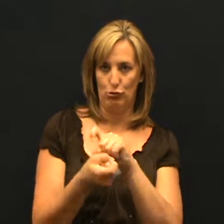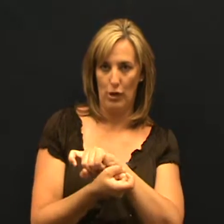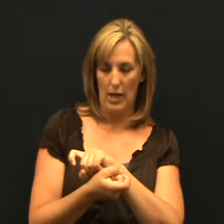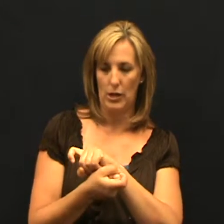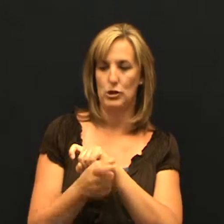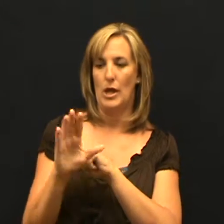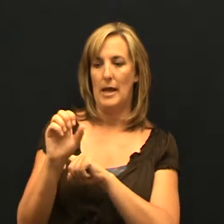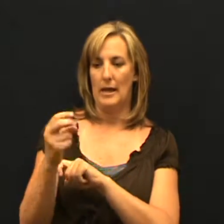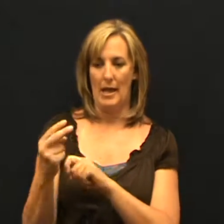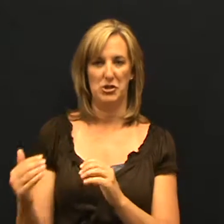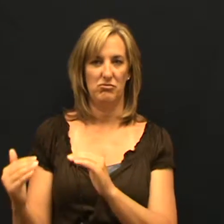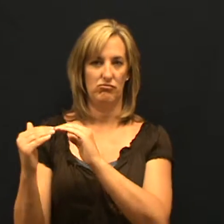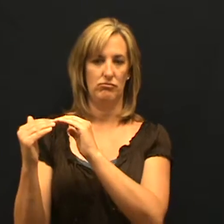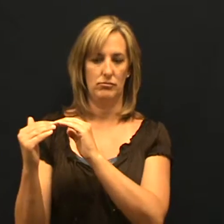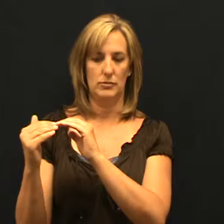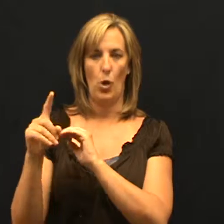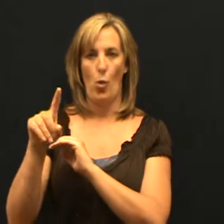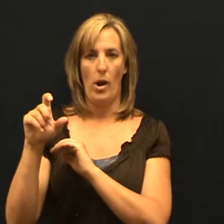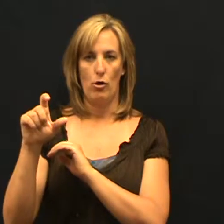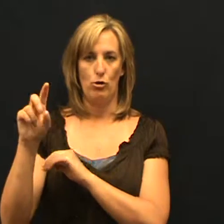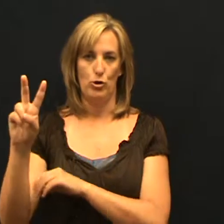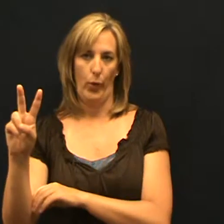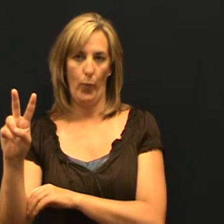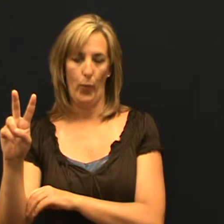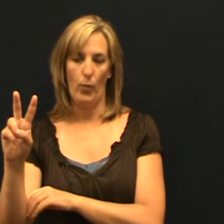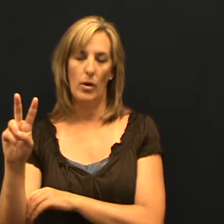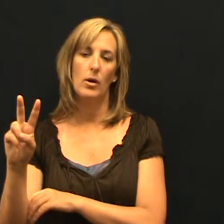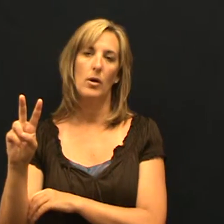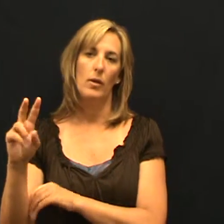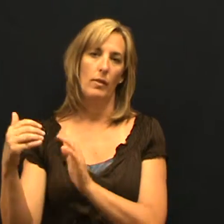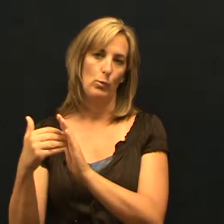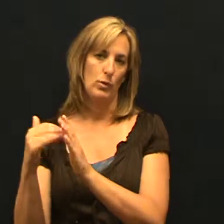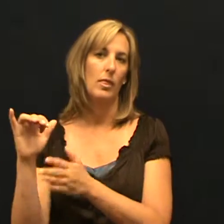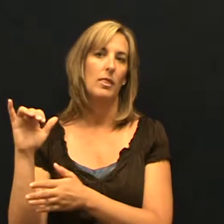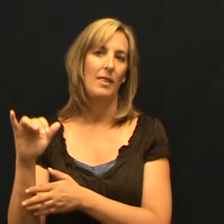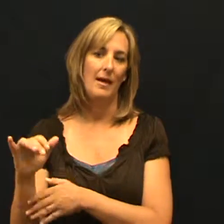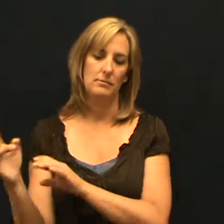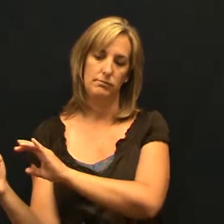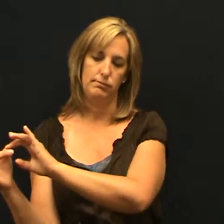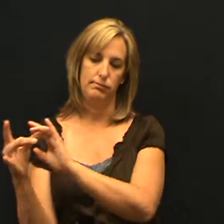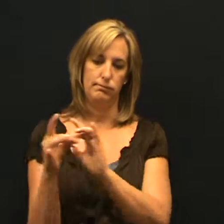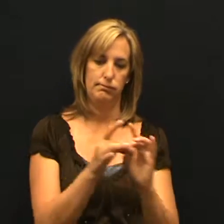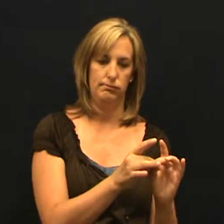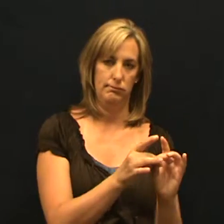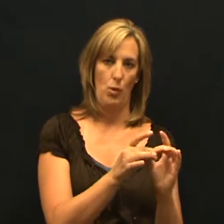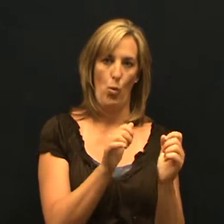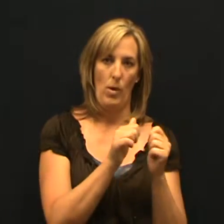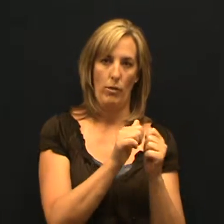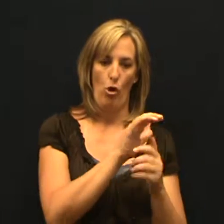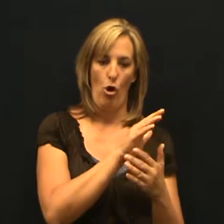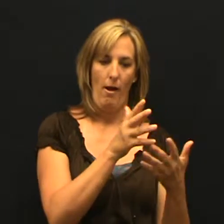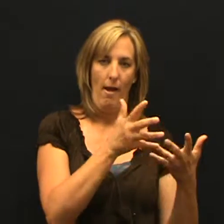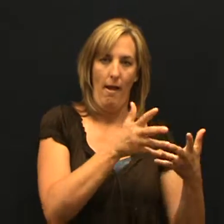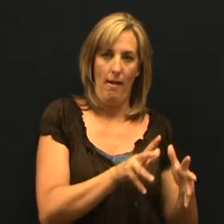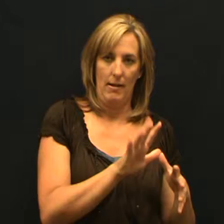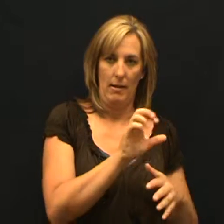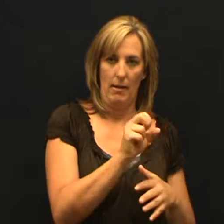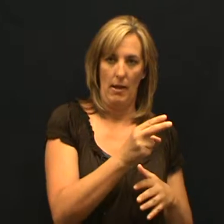of the year, then 102. That should tie to your ending cash balance. That's so what we're really doing with the